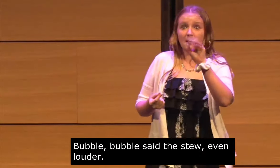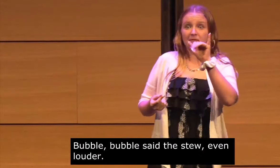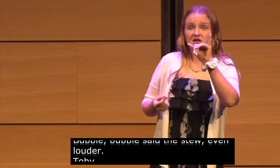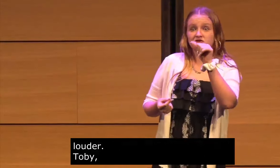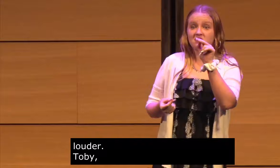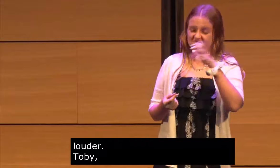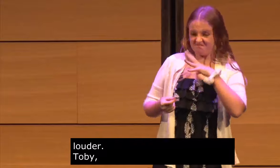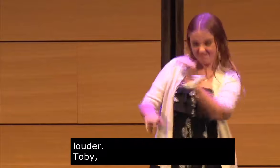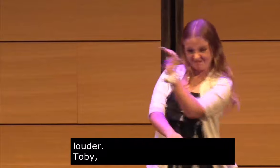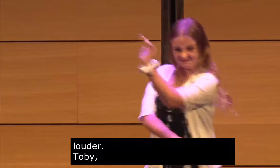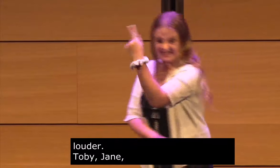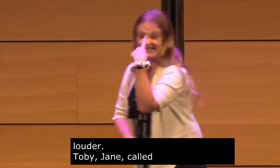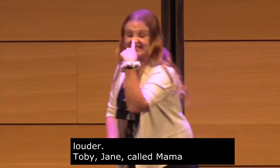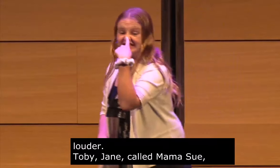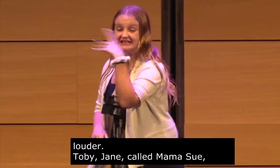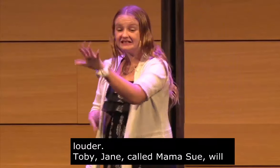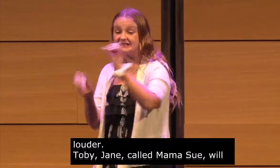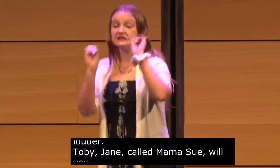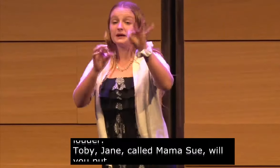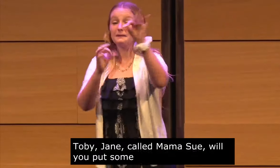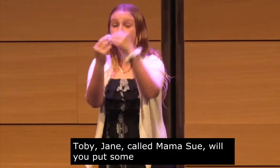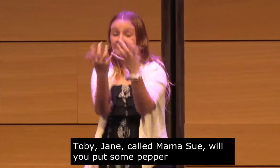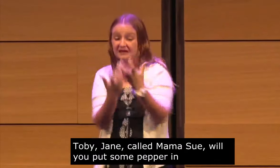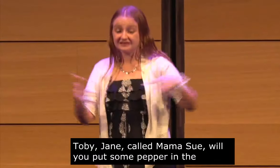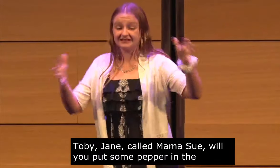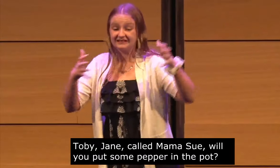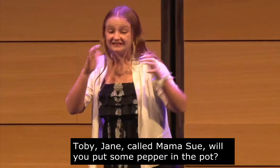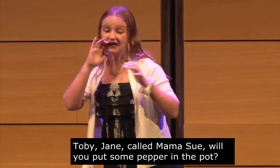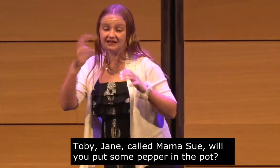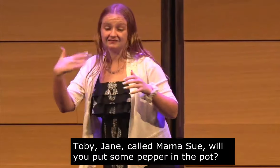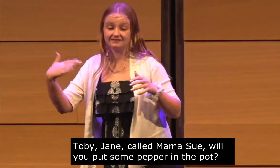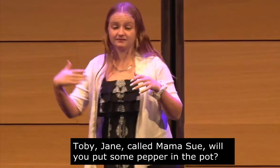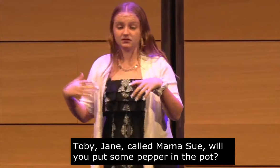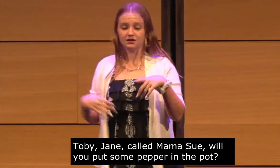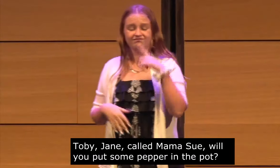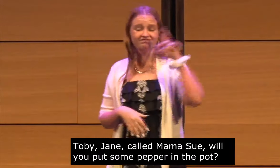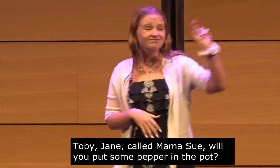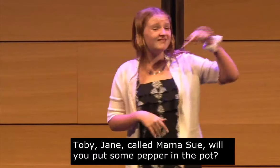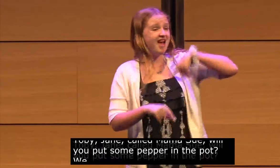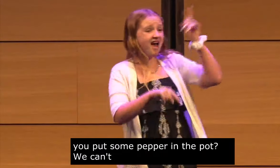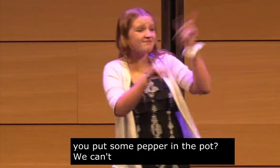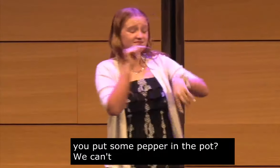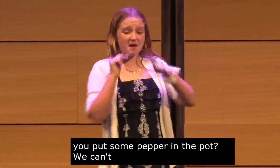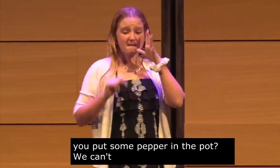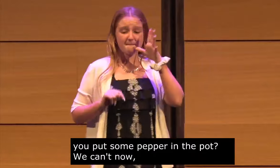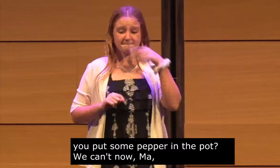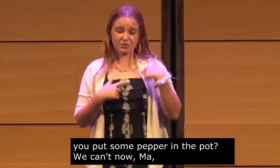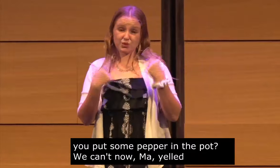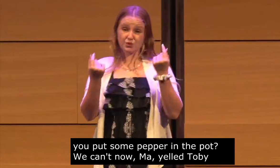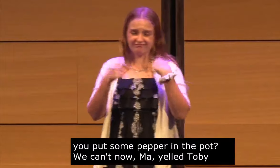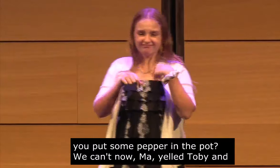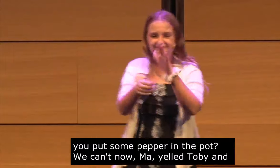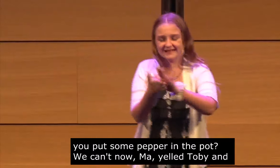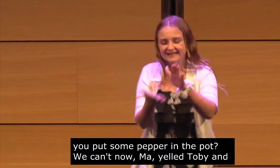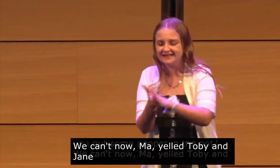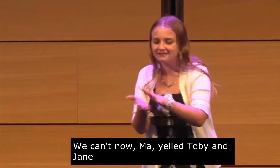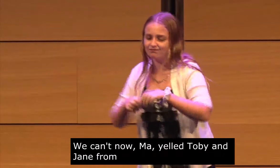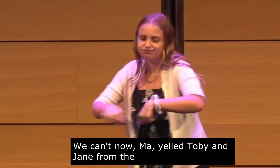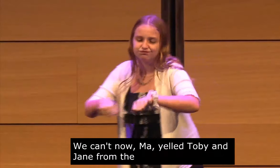"Toby, Jane," called Mama Sue, "will you put some pepper in the pot?" "We can't now, Ma," yelled Toby and